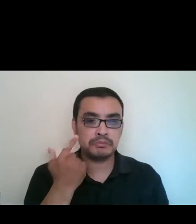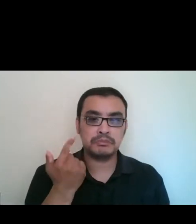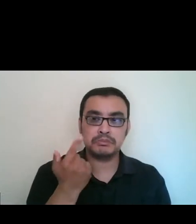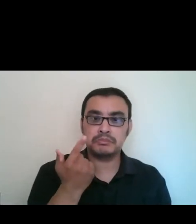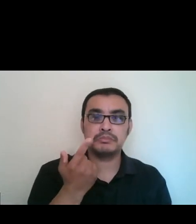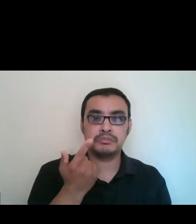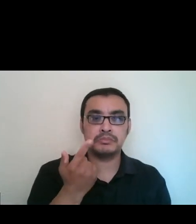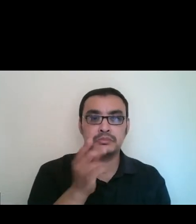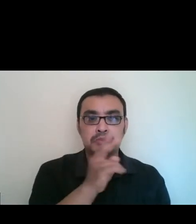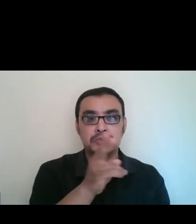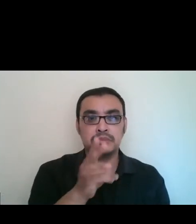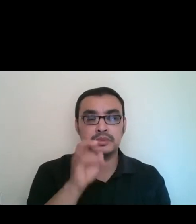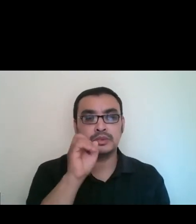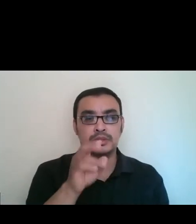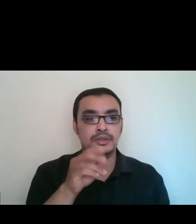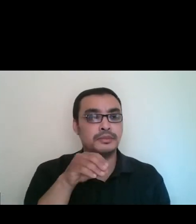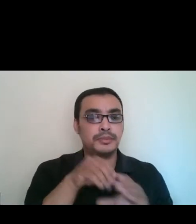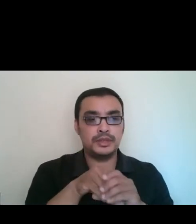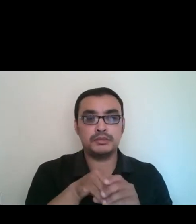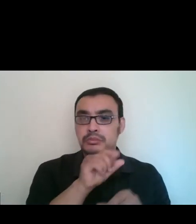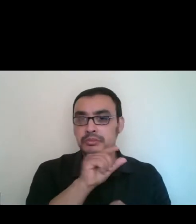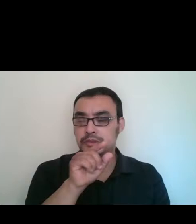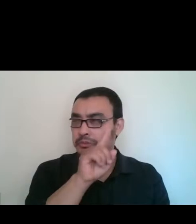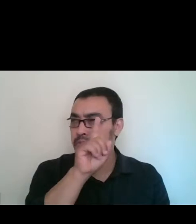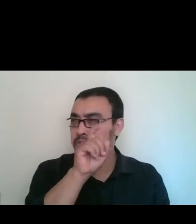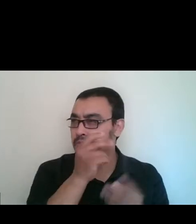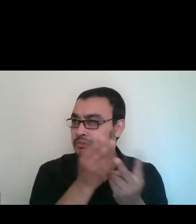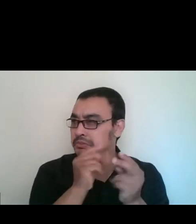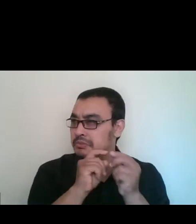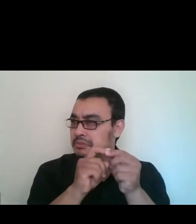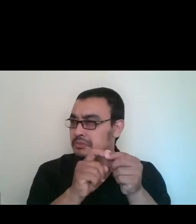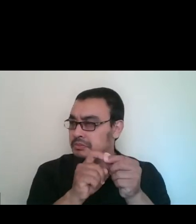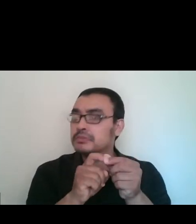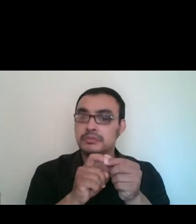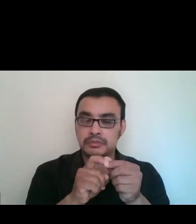but in that context, yeah. Thank you.